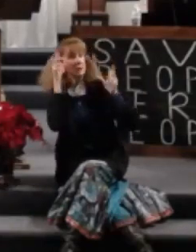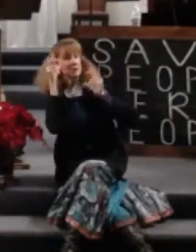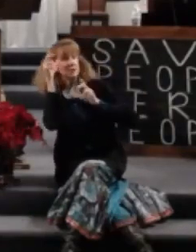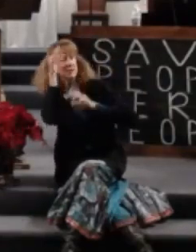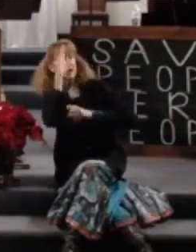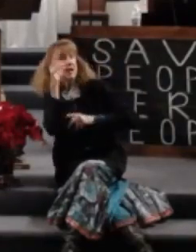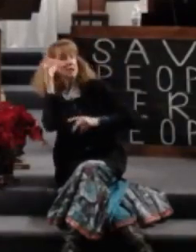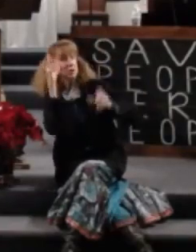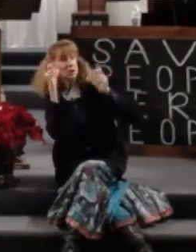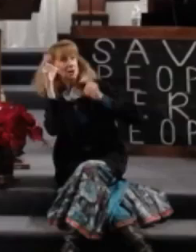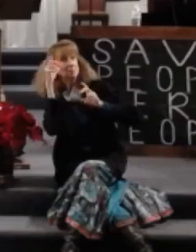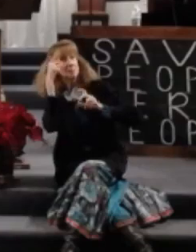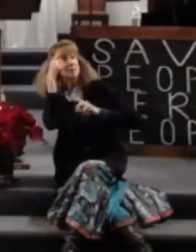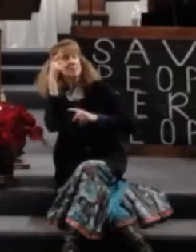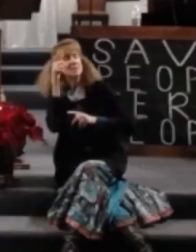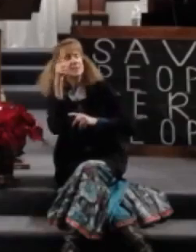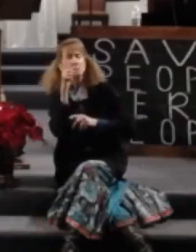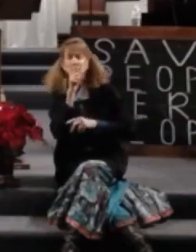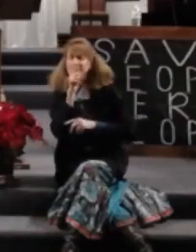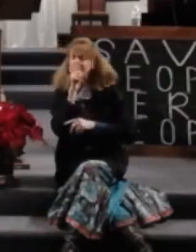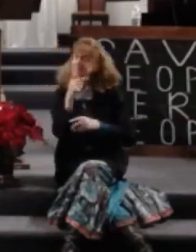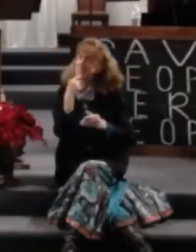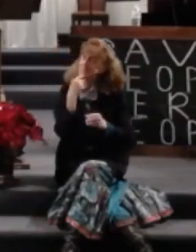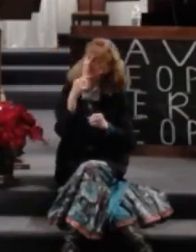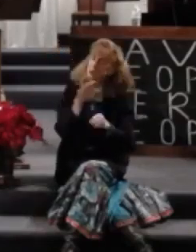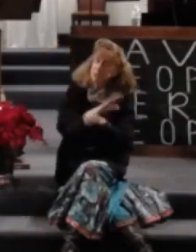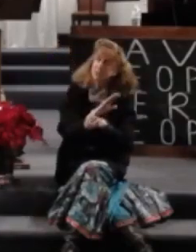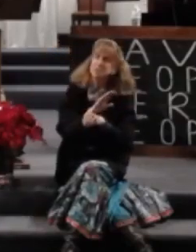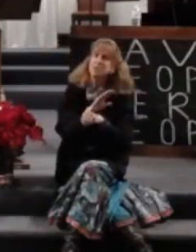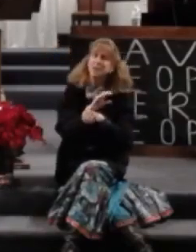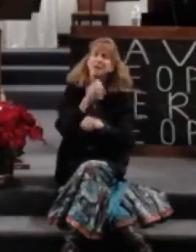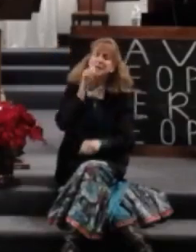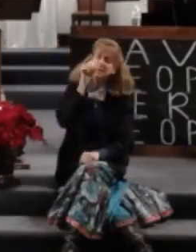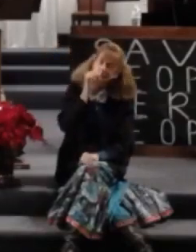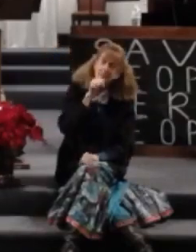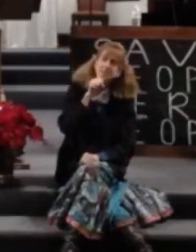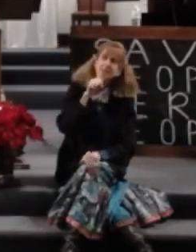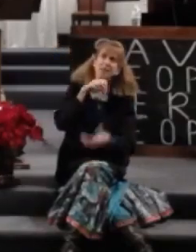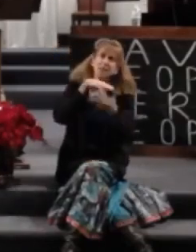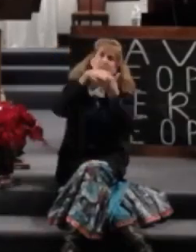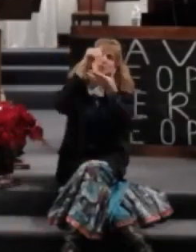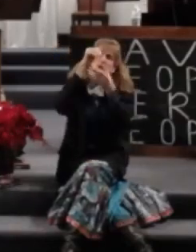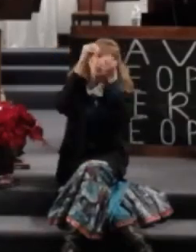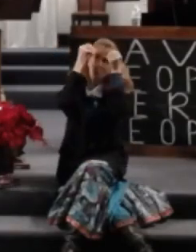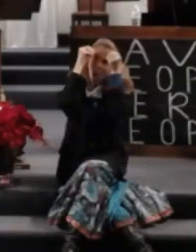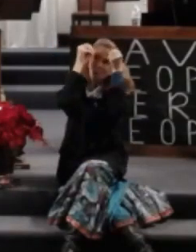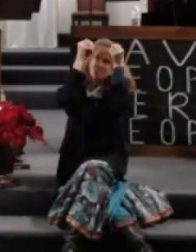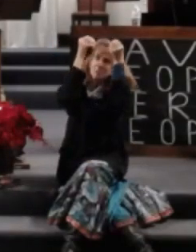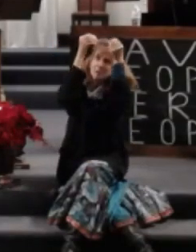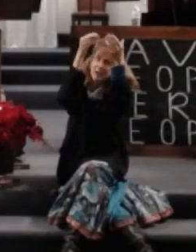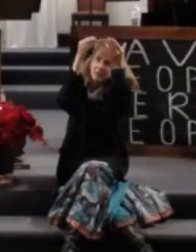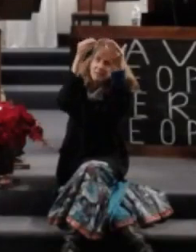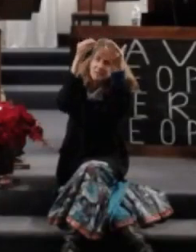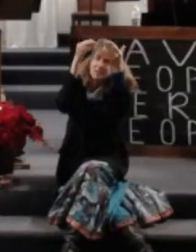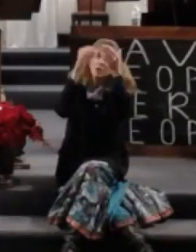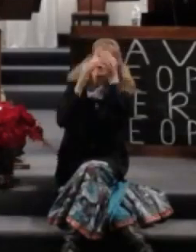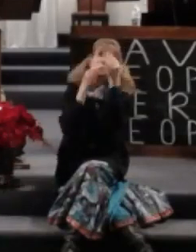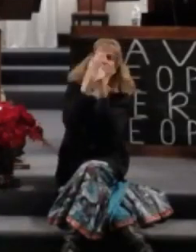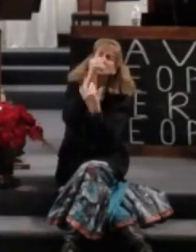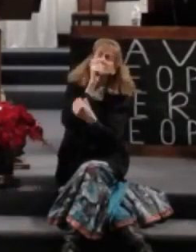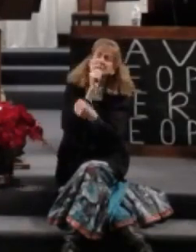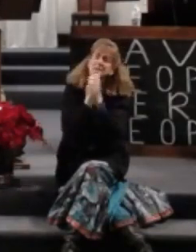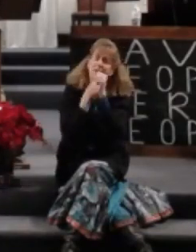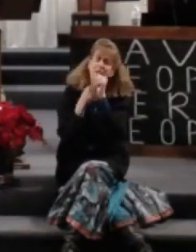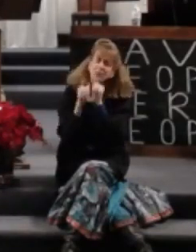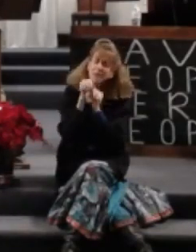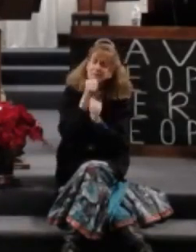reverent submission. Son though He was, He learned obedience from what He suffered. And once made perfect,